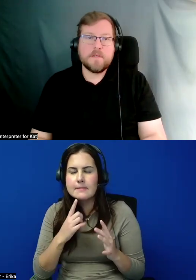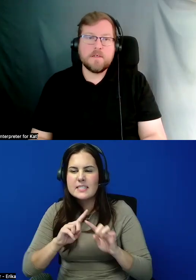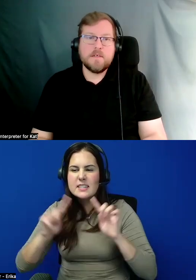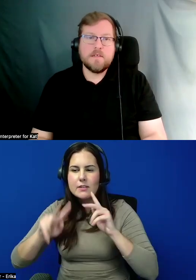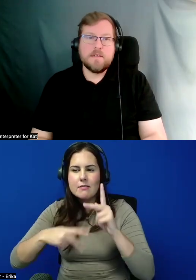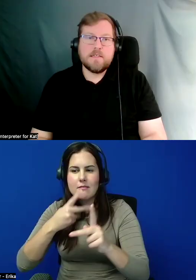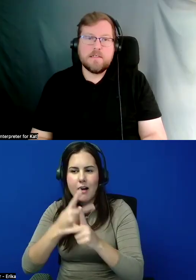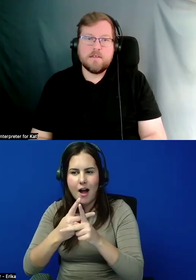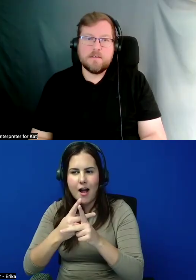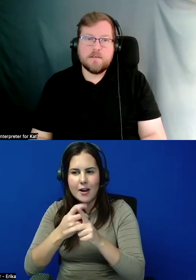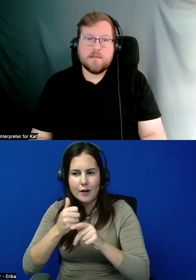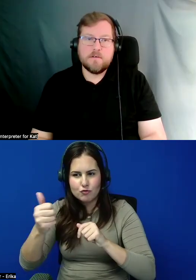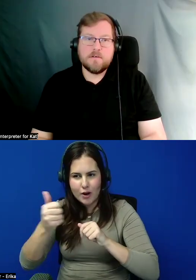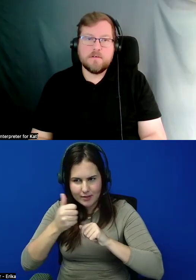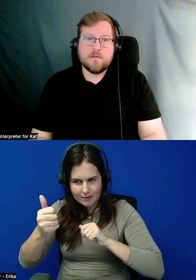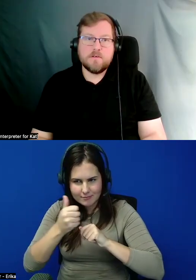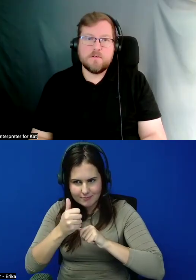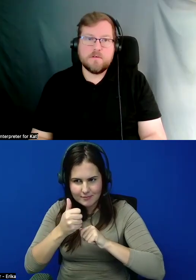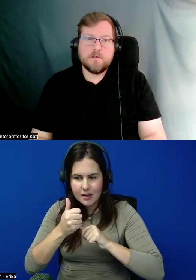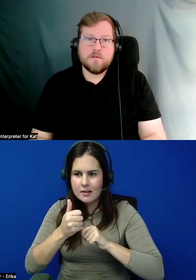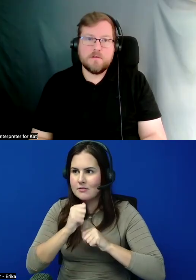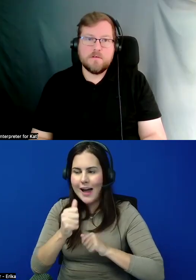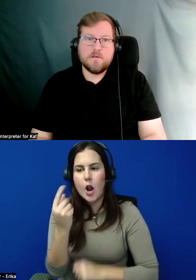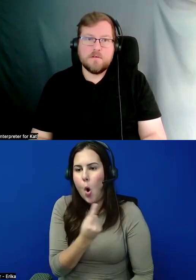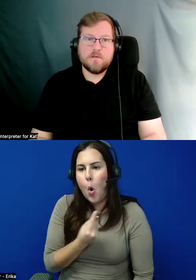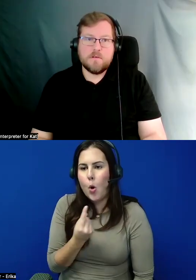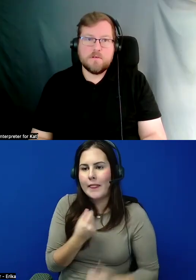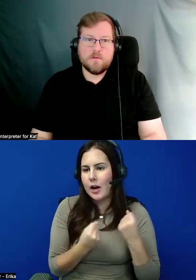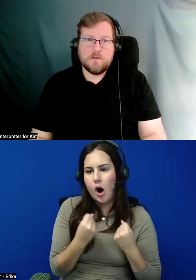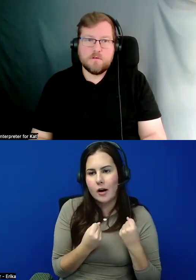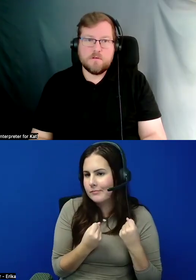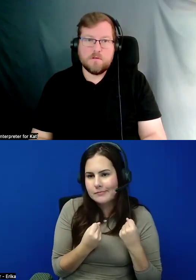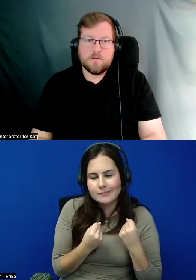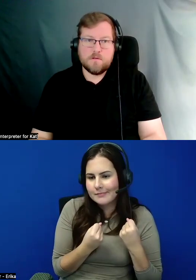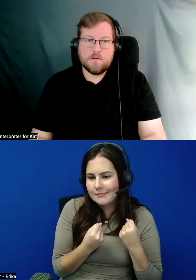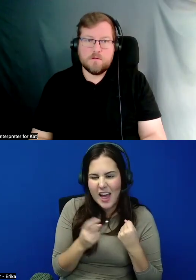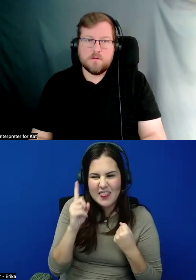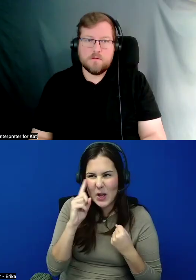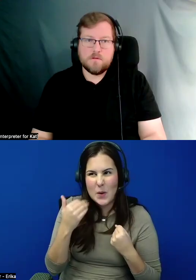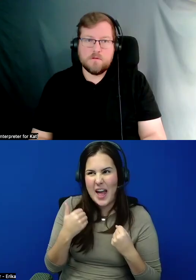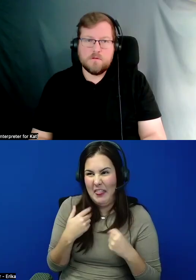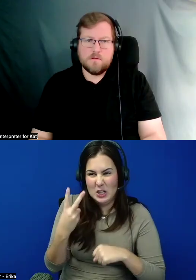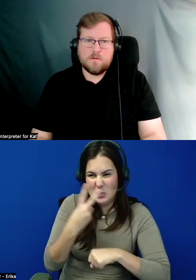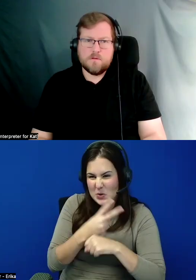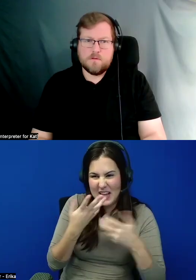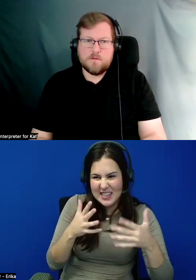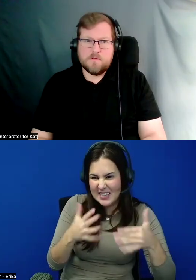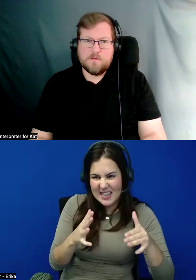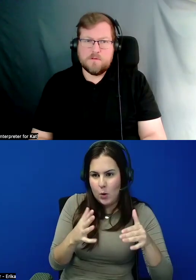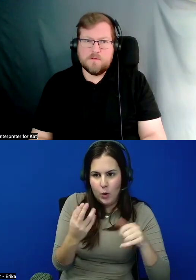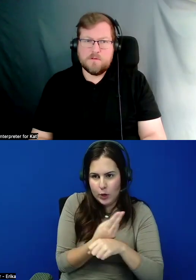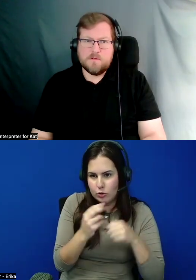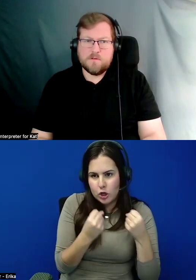involved. There's just you can't do anything by car. I think we had 2 days that were car days, and everything else was